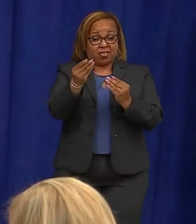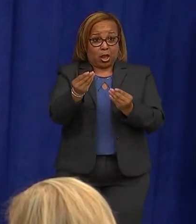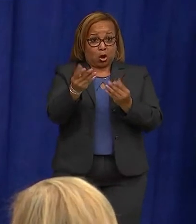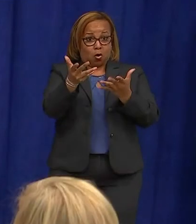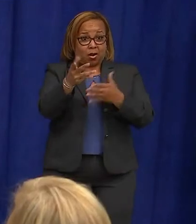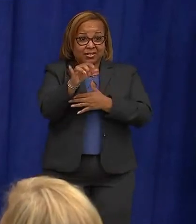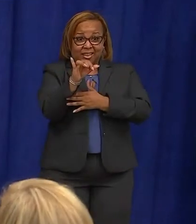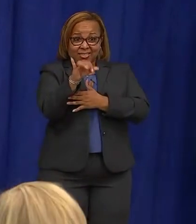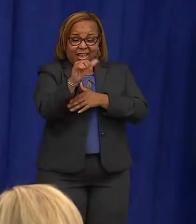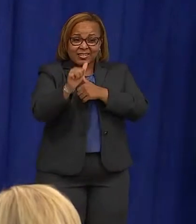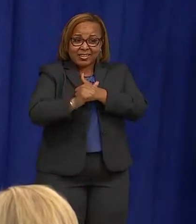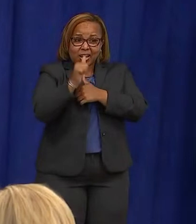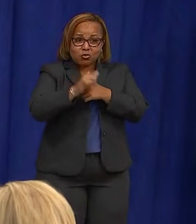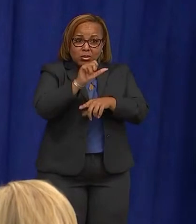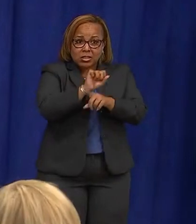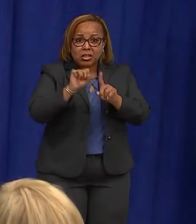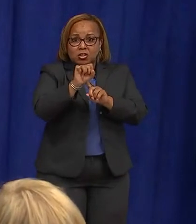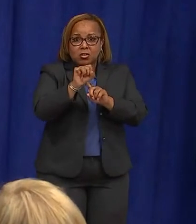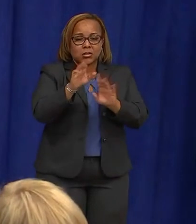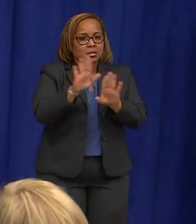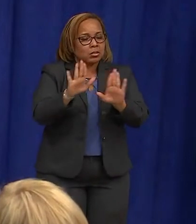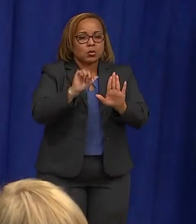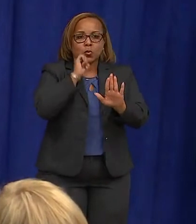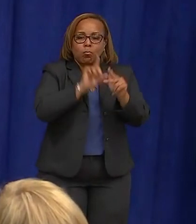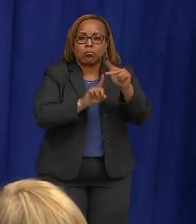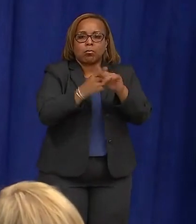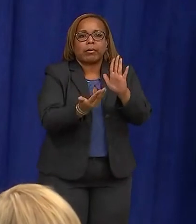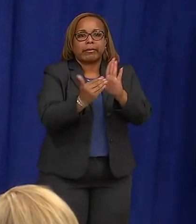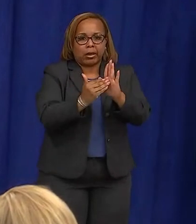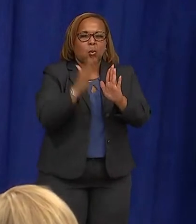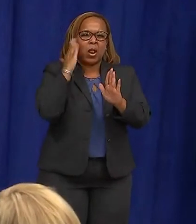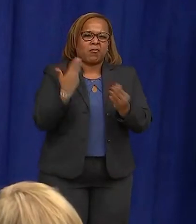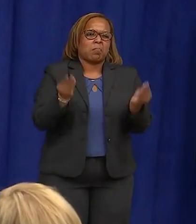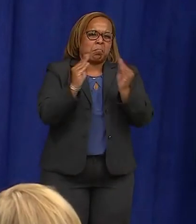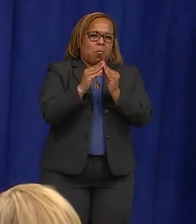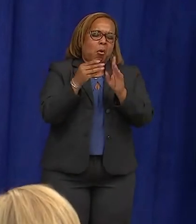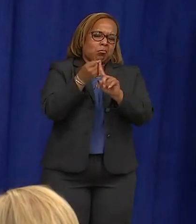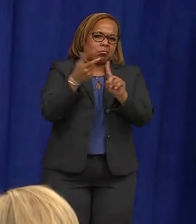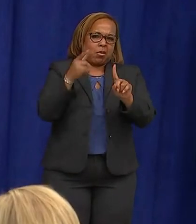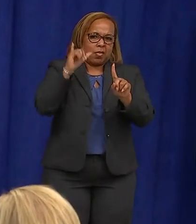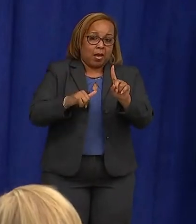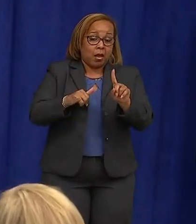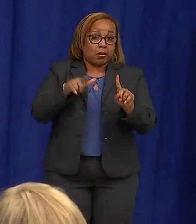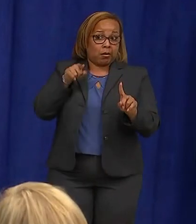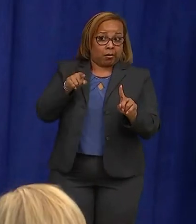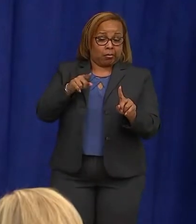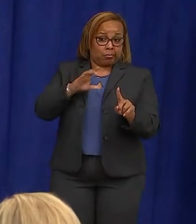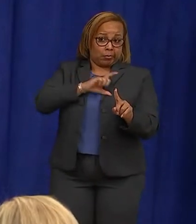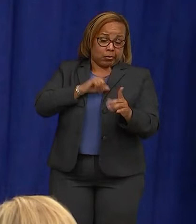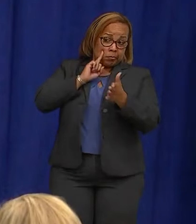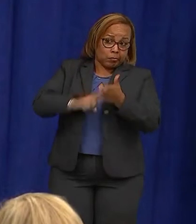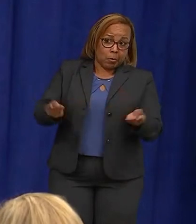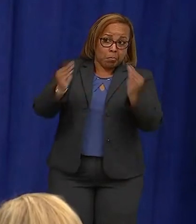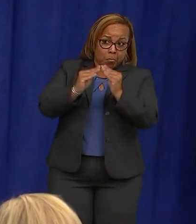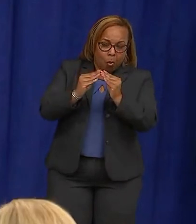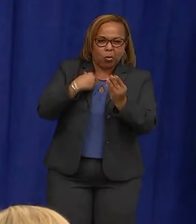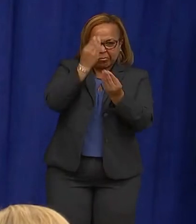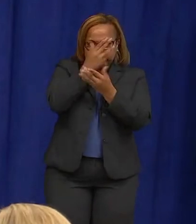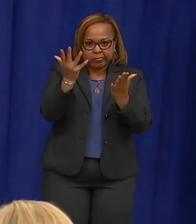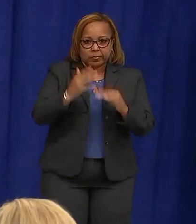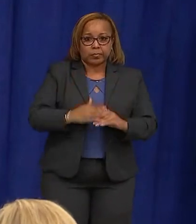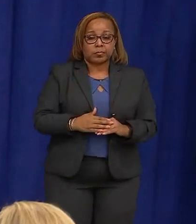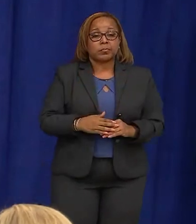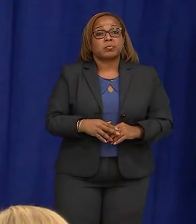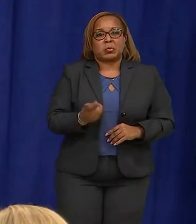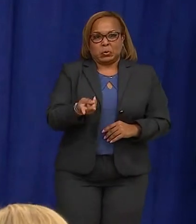created this dangerous condition don't repeat themselves. So we'll have more to say about that as the detectives make more progress. Two from Fran,